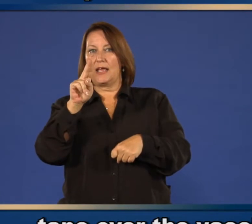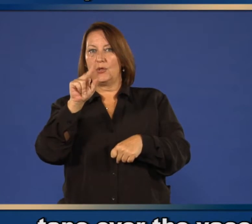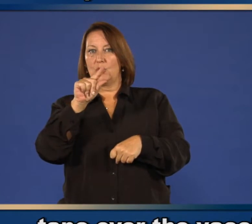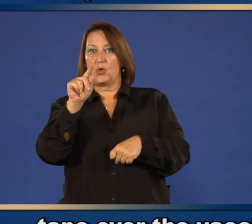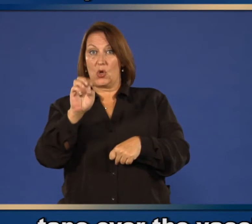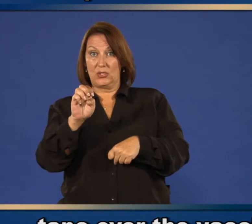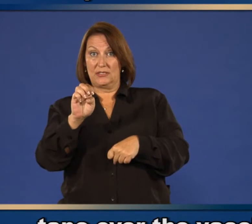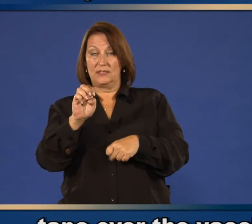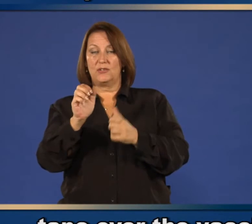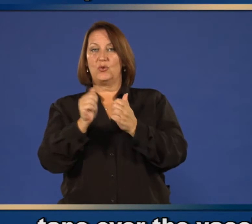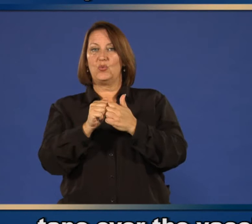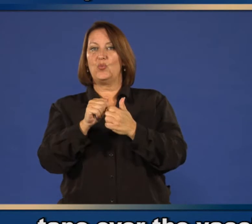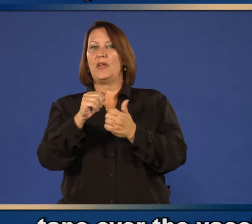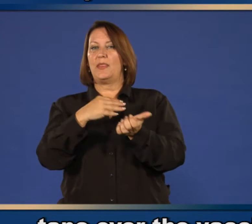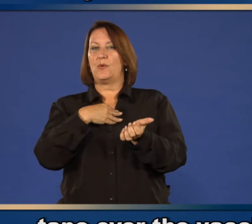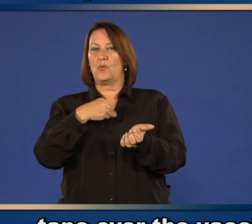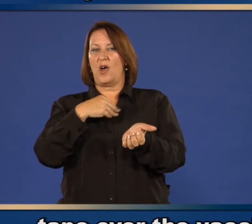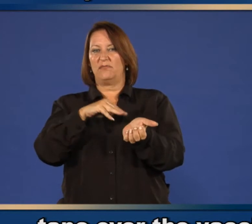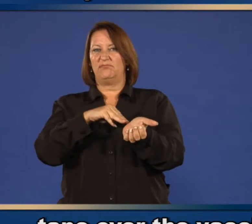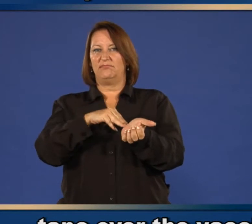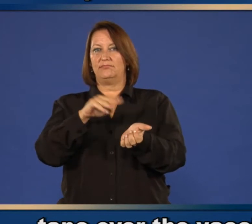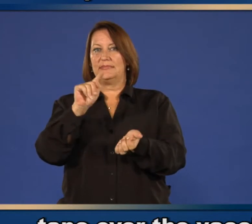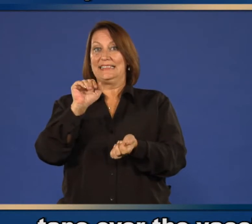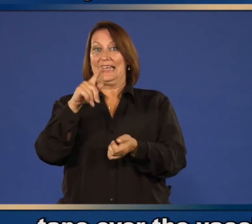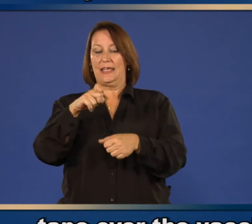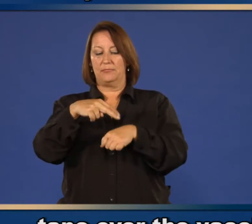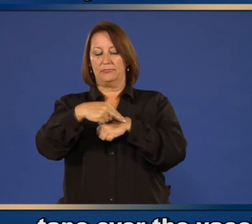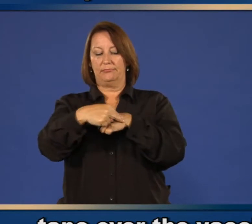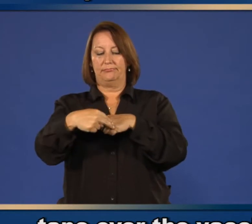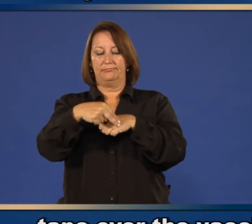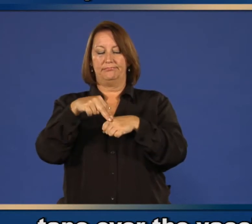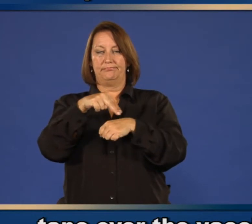adhesive tape over the vaccination site.